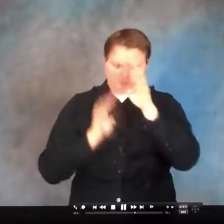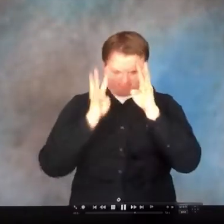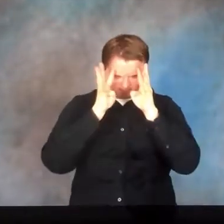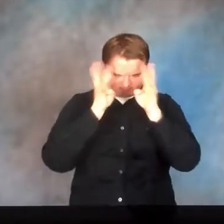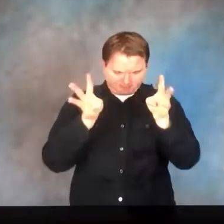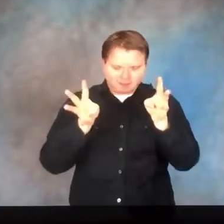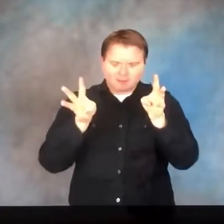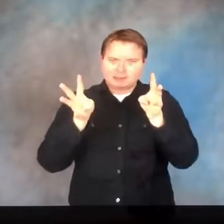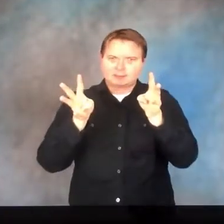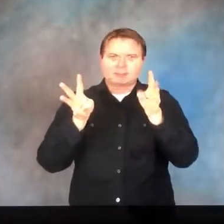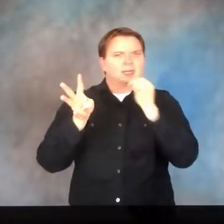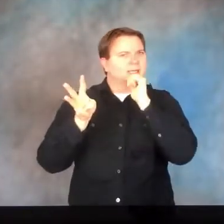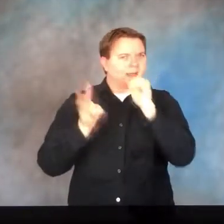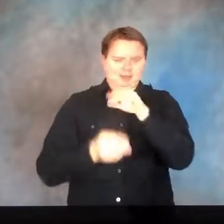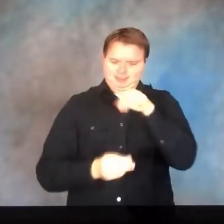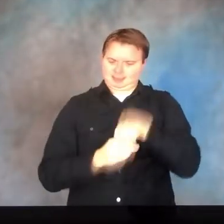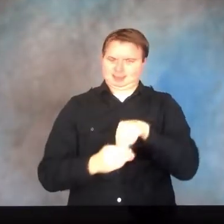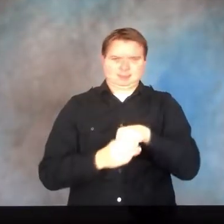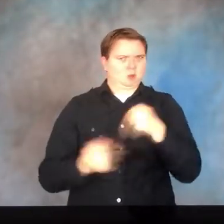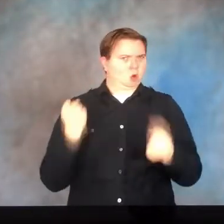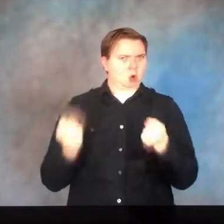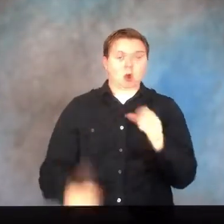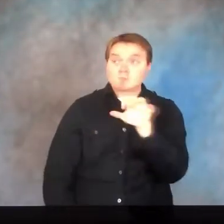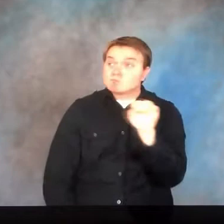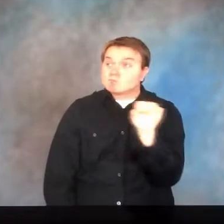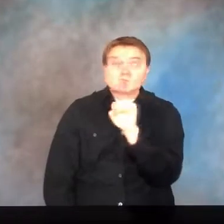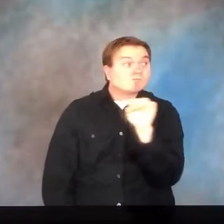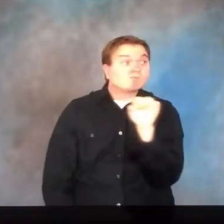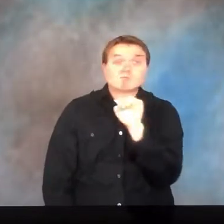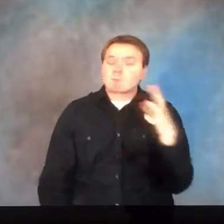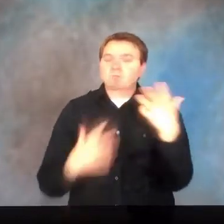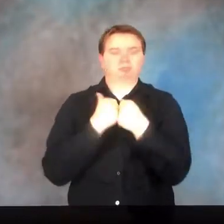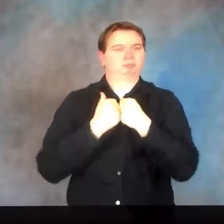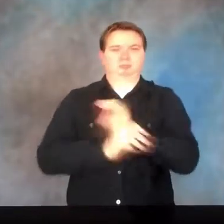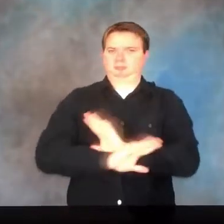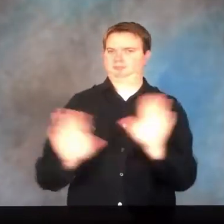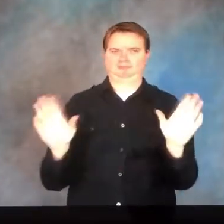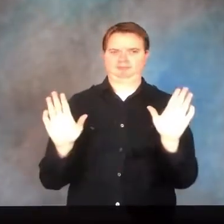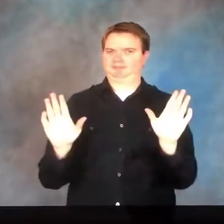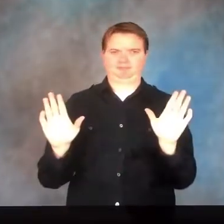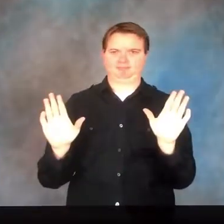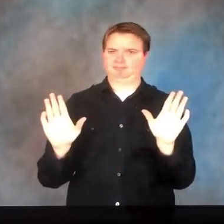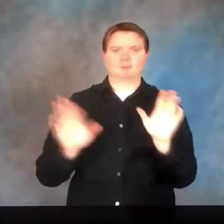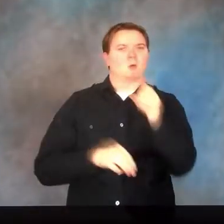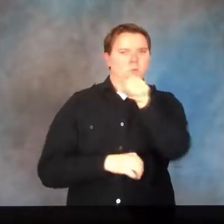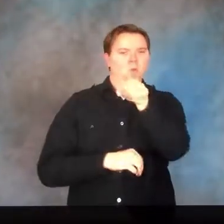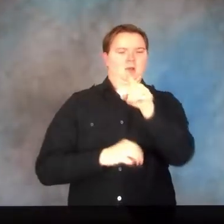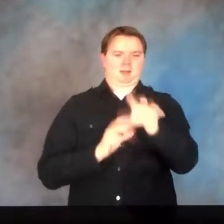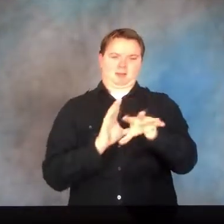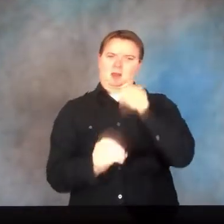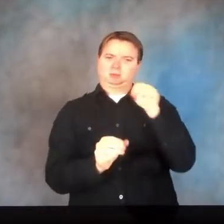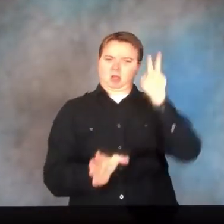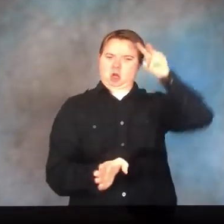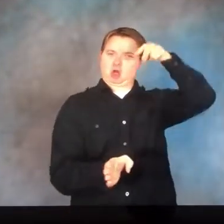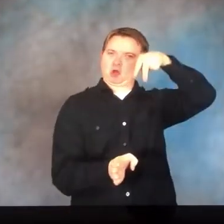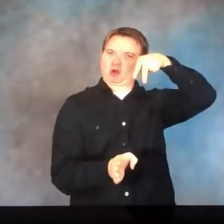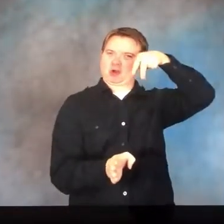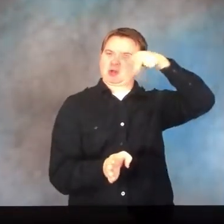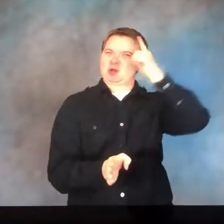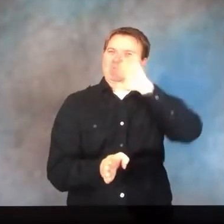The first exercise is for us to create a story that doesn't show you inside the vehicle, but